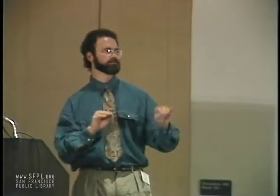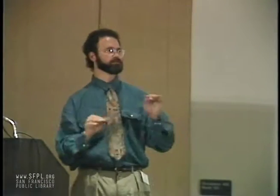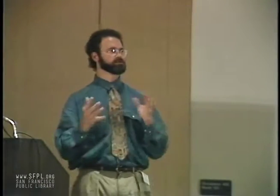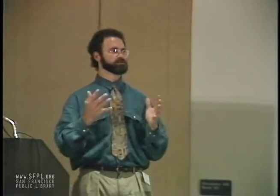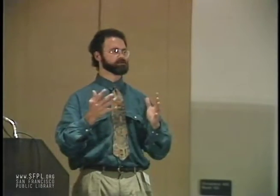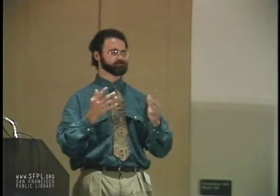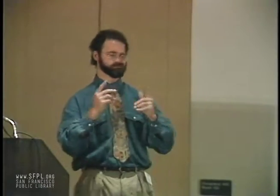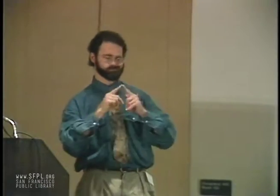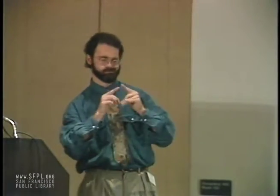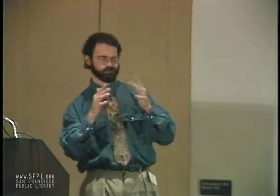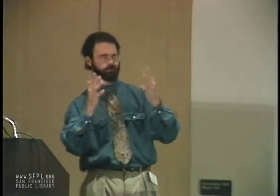body movement,